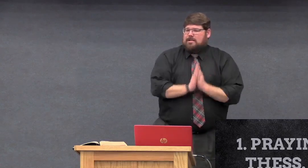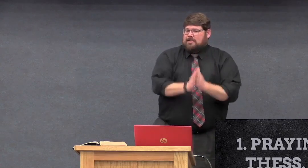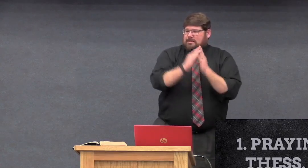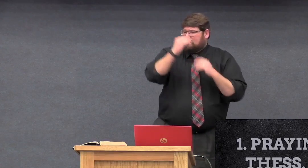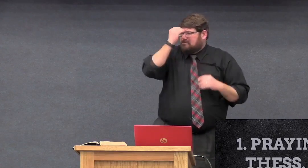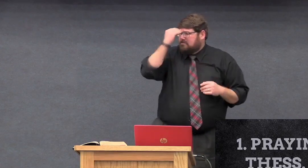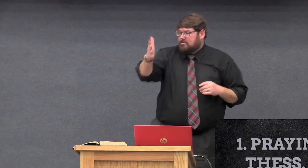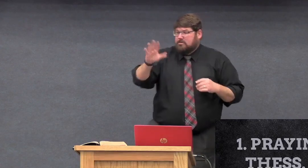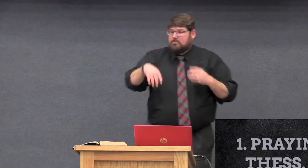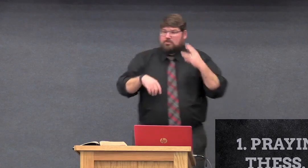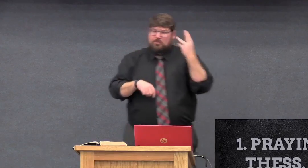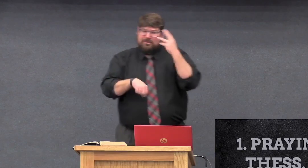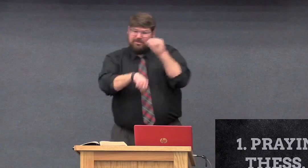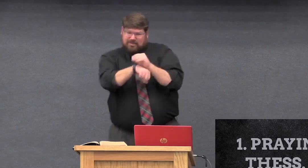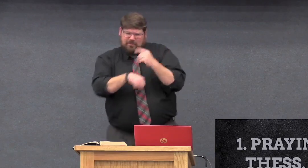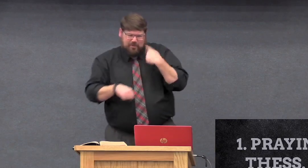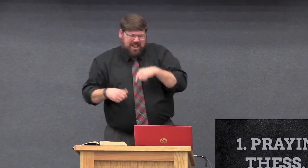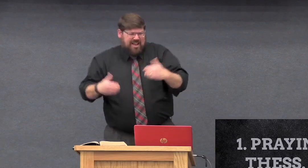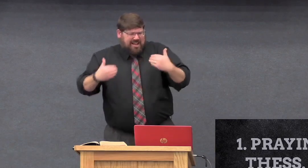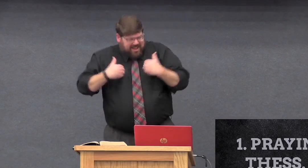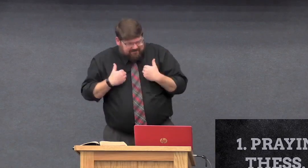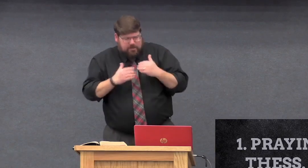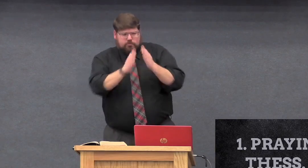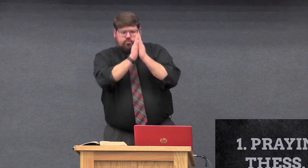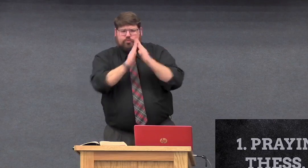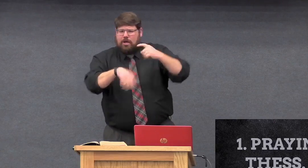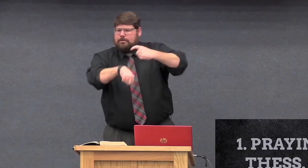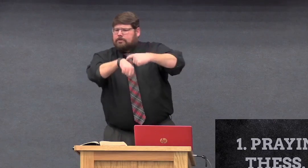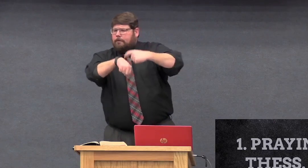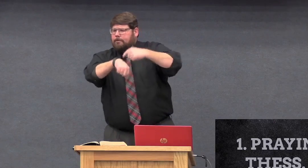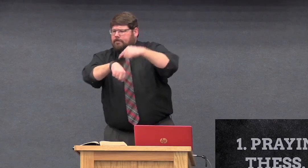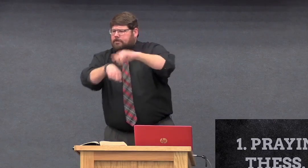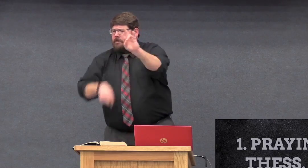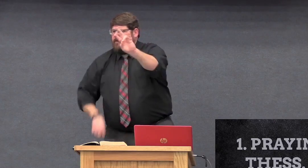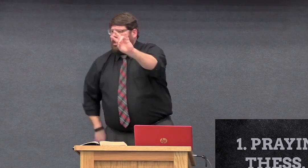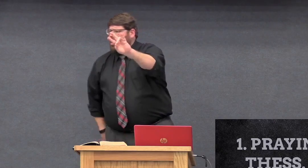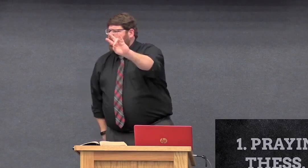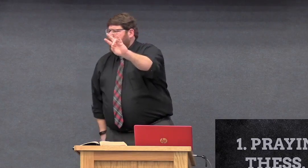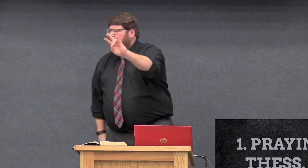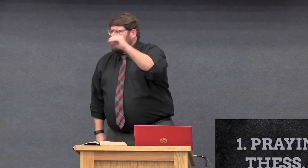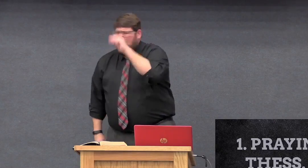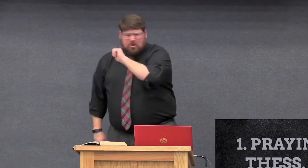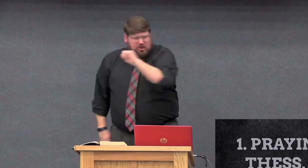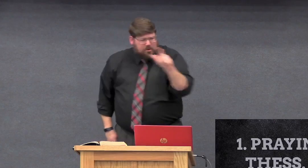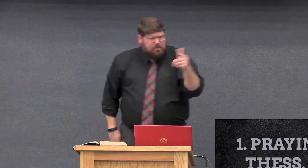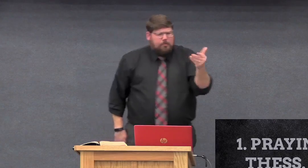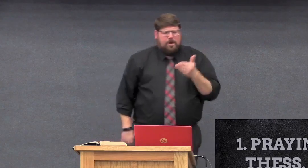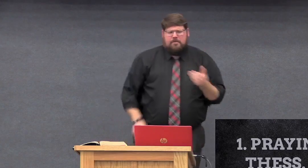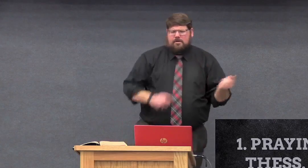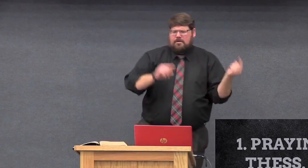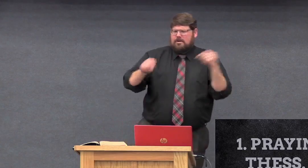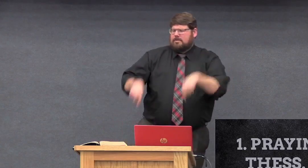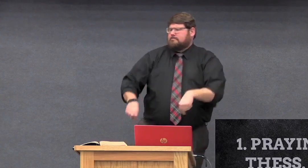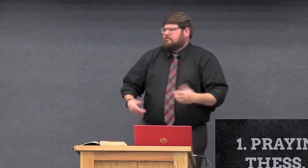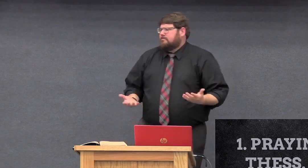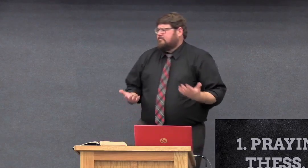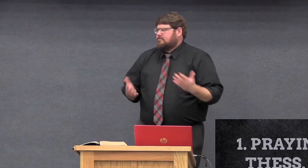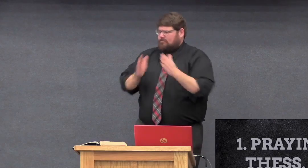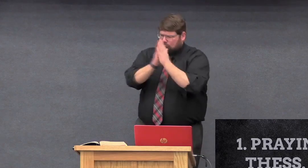church needs to be a praying church. On Wednesday nights, we have a prayer time that starts at 7 o'clock, and everyone is welcome to